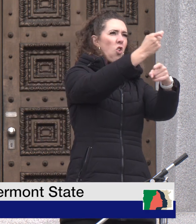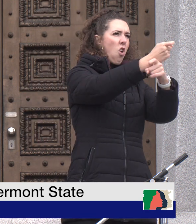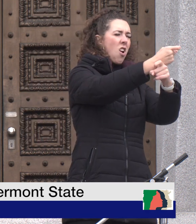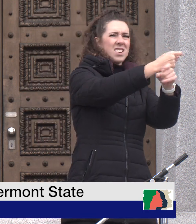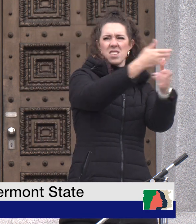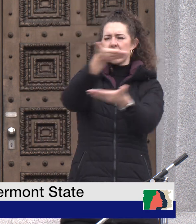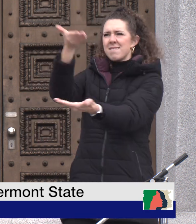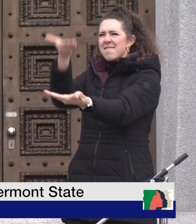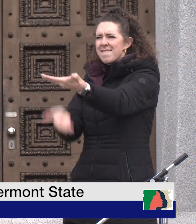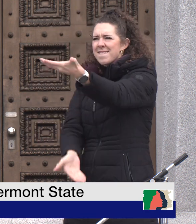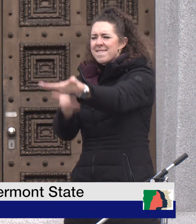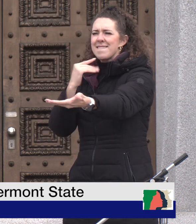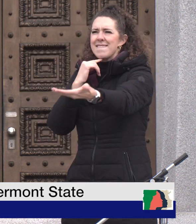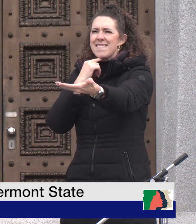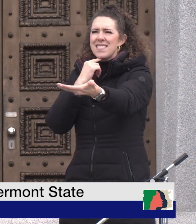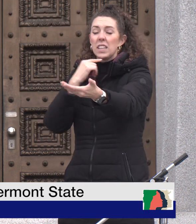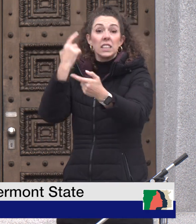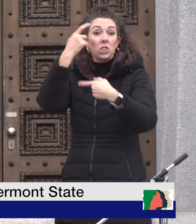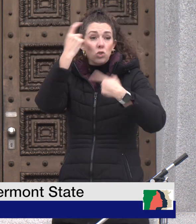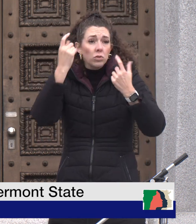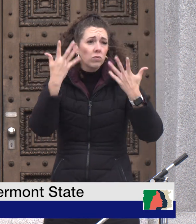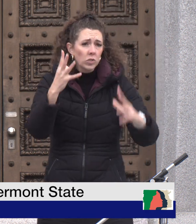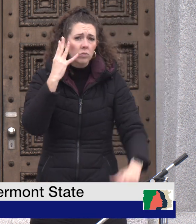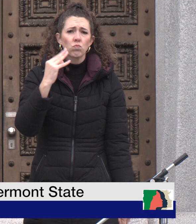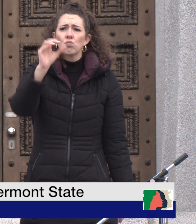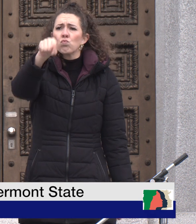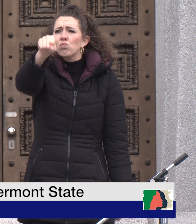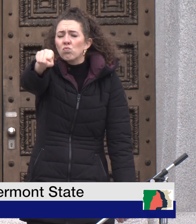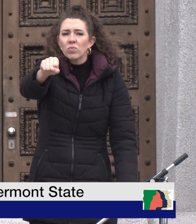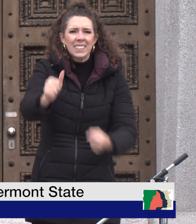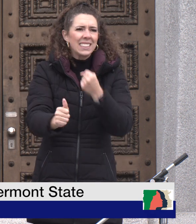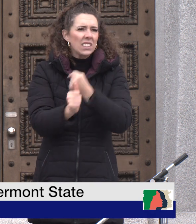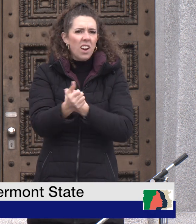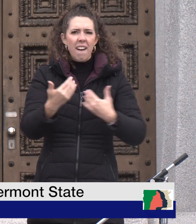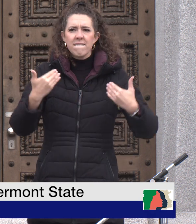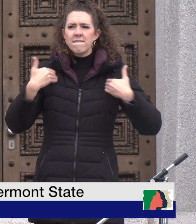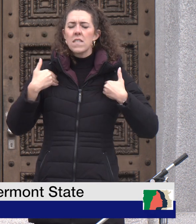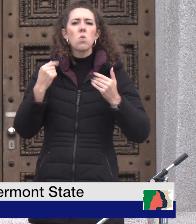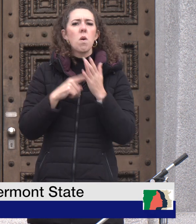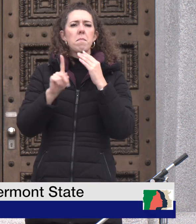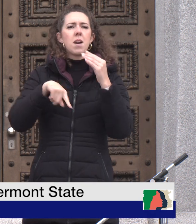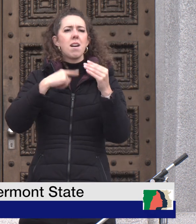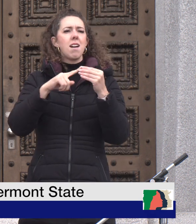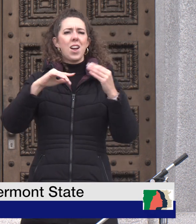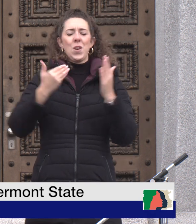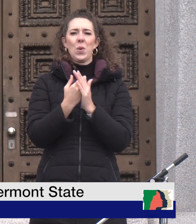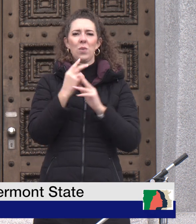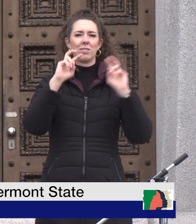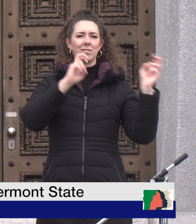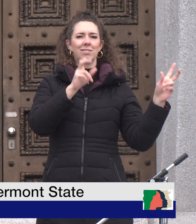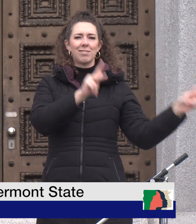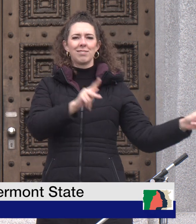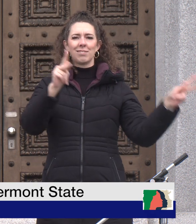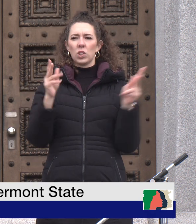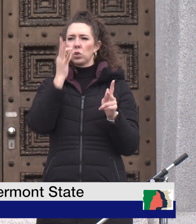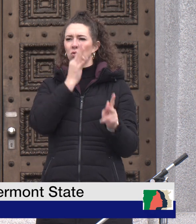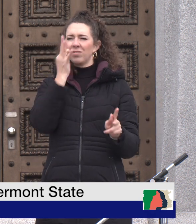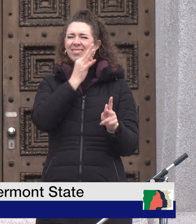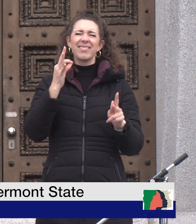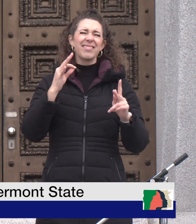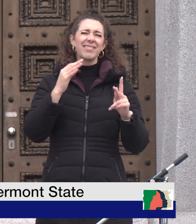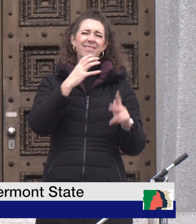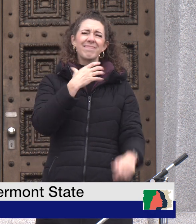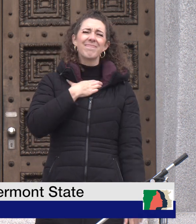Scarred, masked, dangerous. And what of the new Eucharist? How hungry I always am, but how